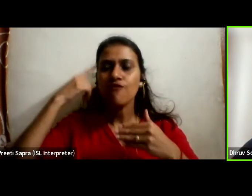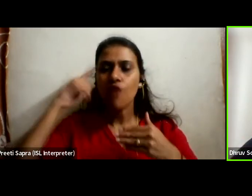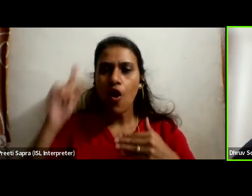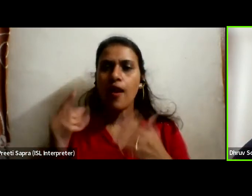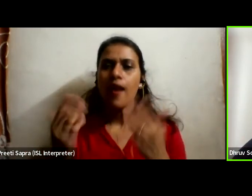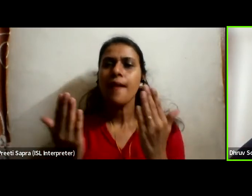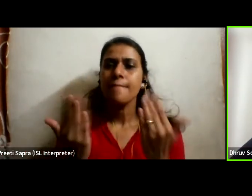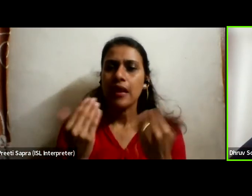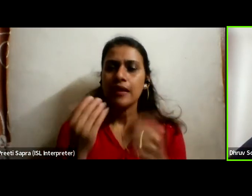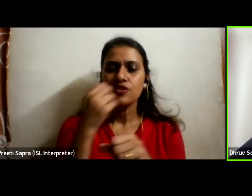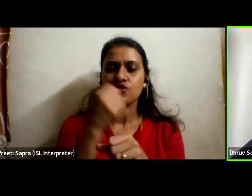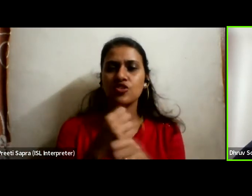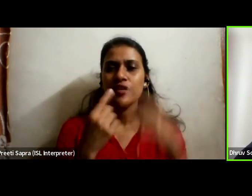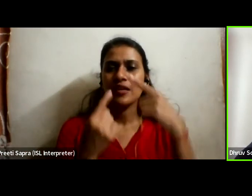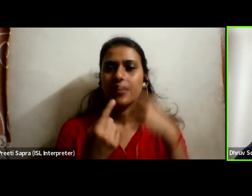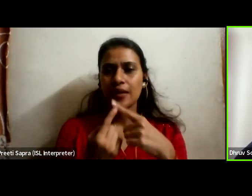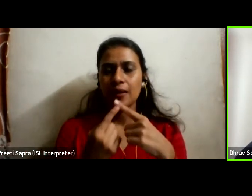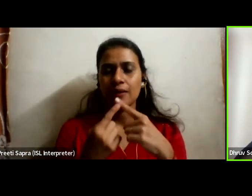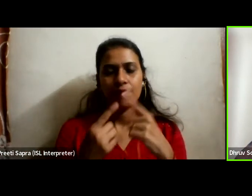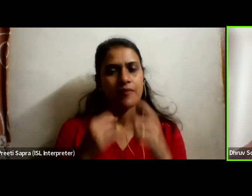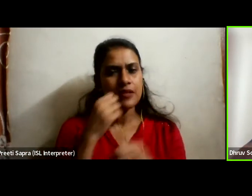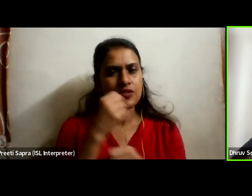the GDPR, which require